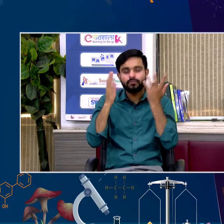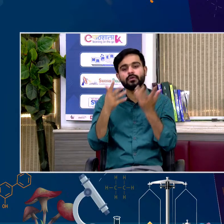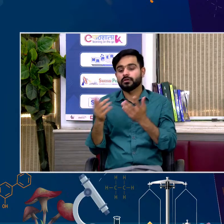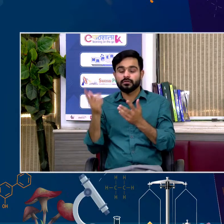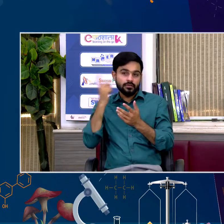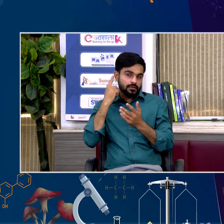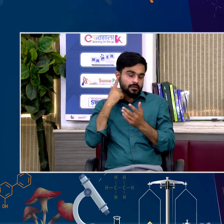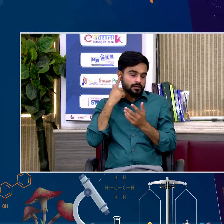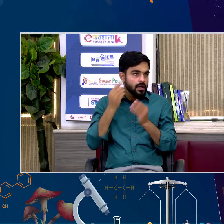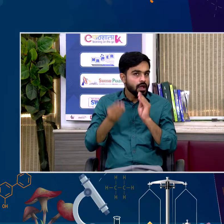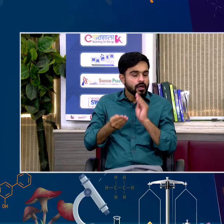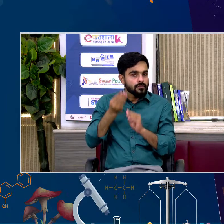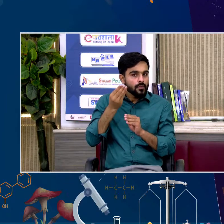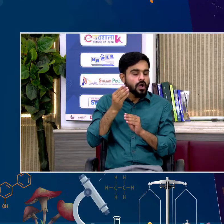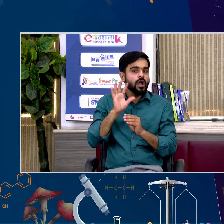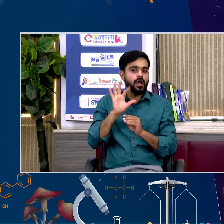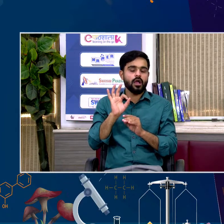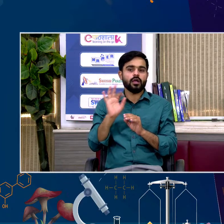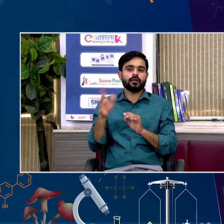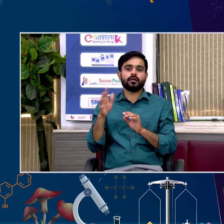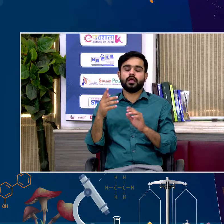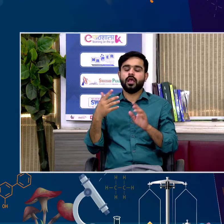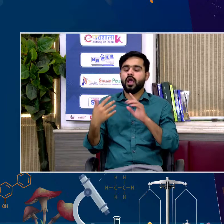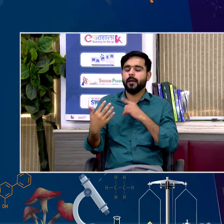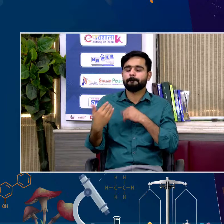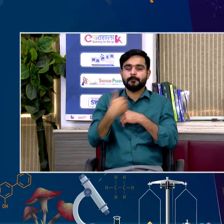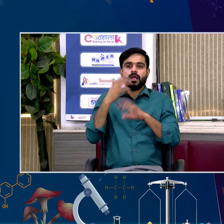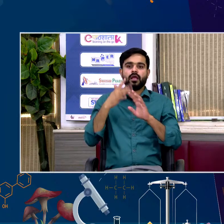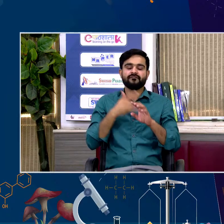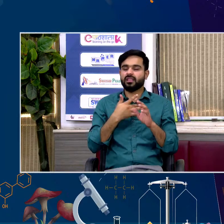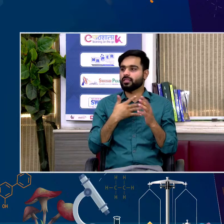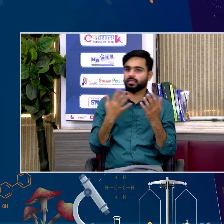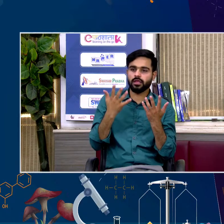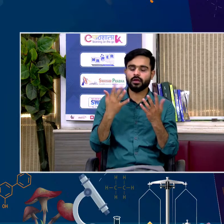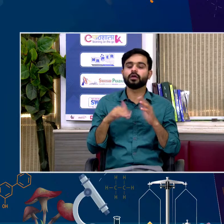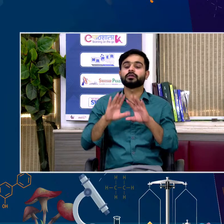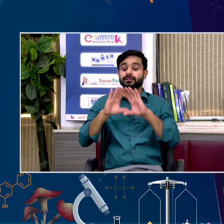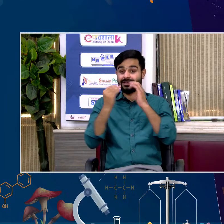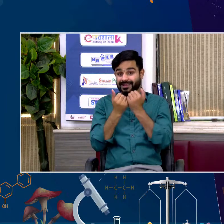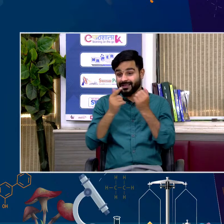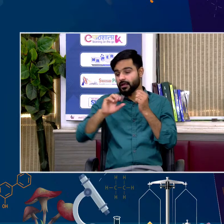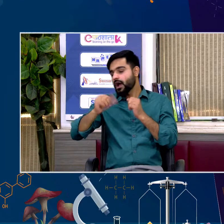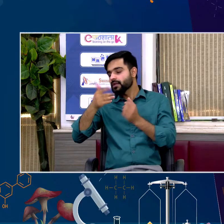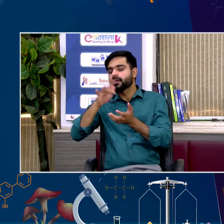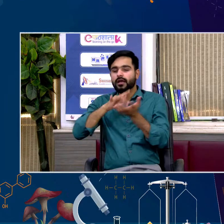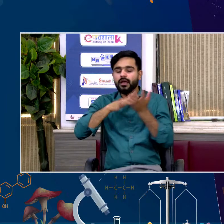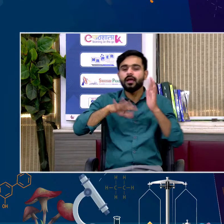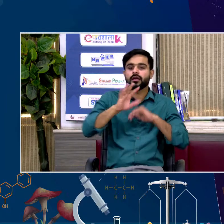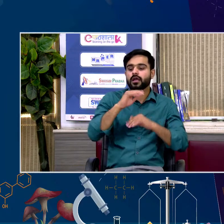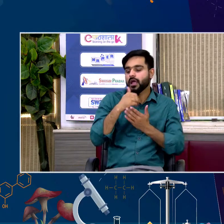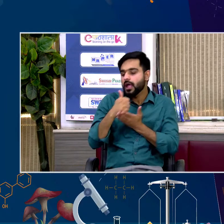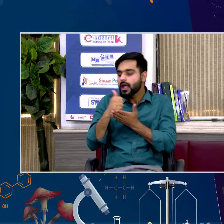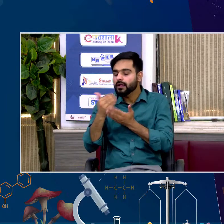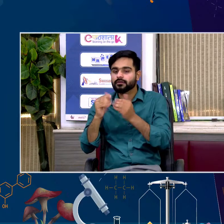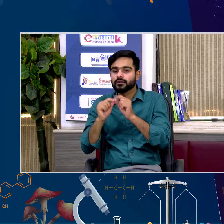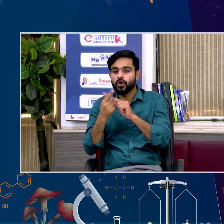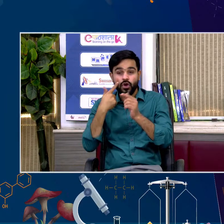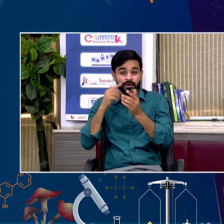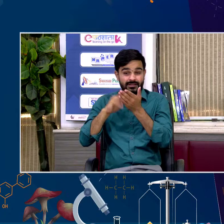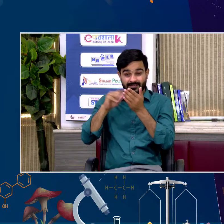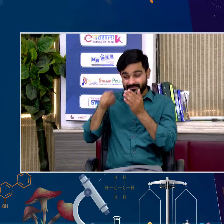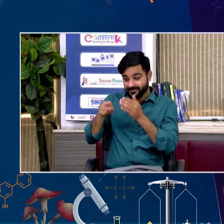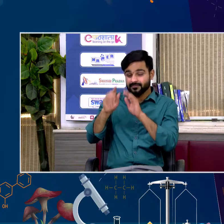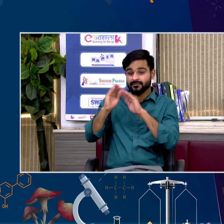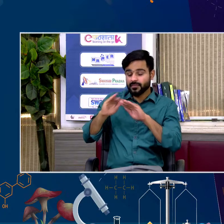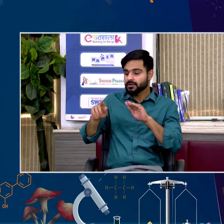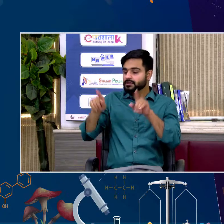sound doesn't bother him. You could also have different areas in the classroom. Like I said, it will help all children. So if the same table